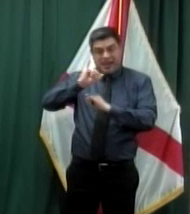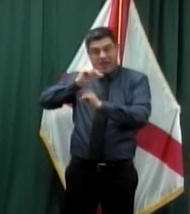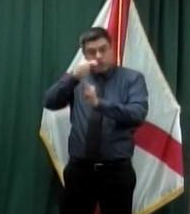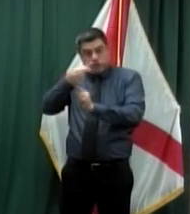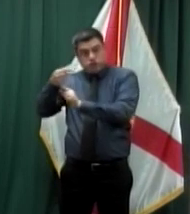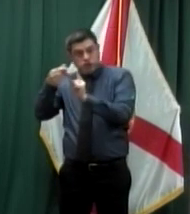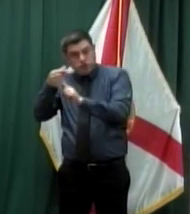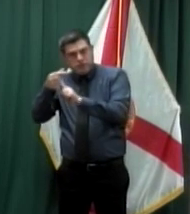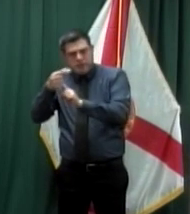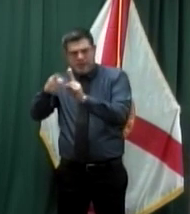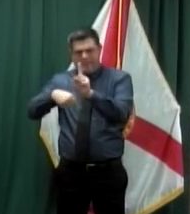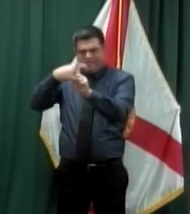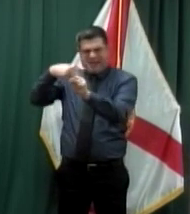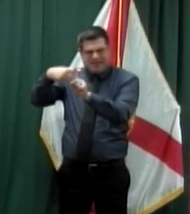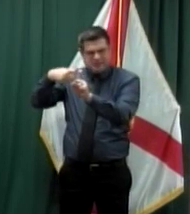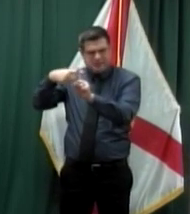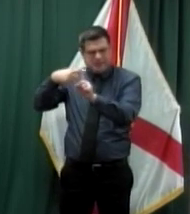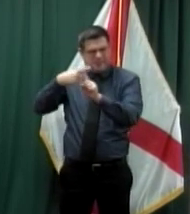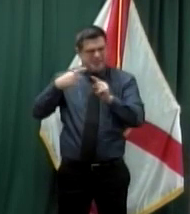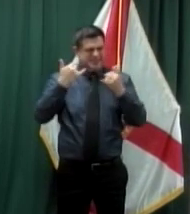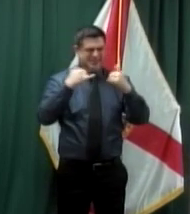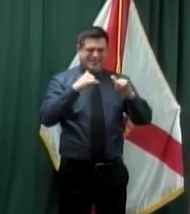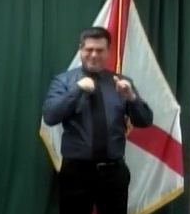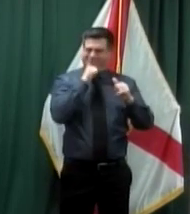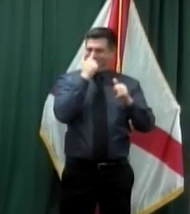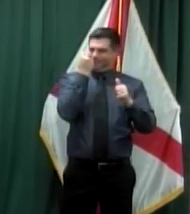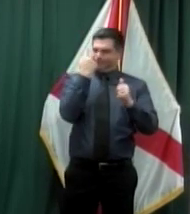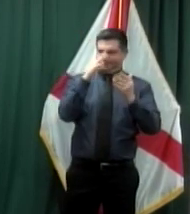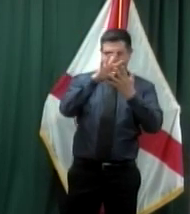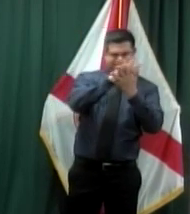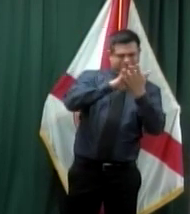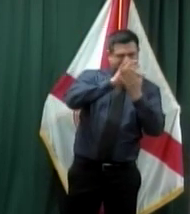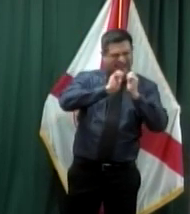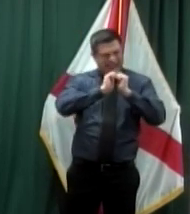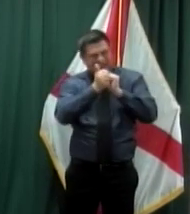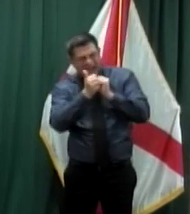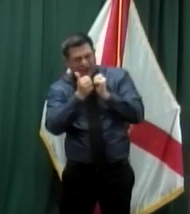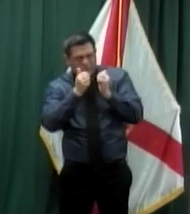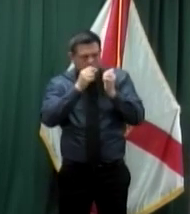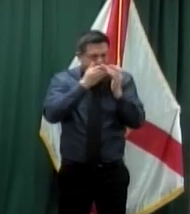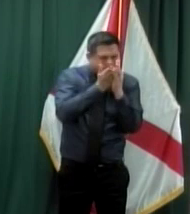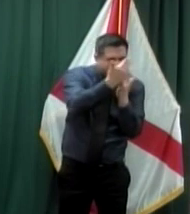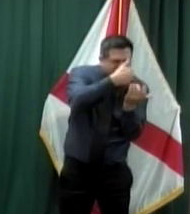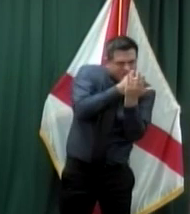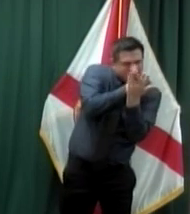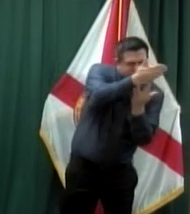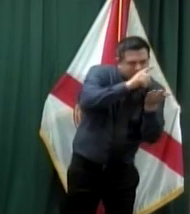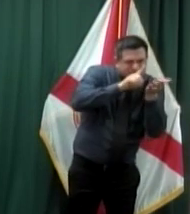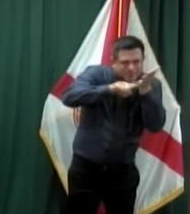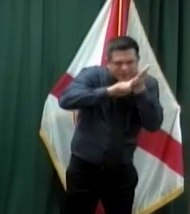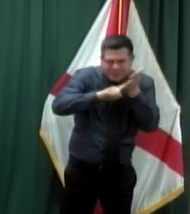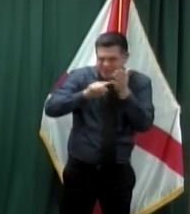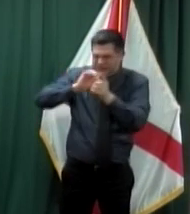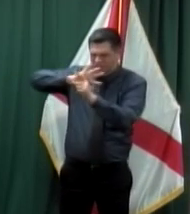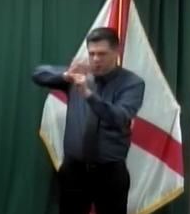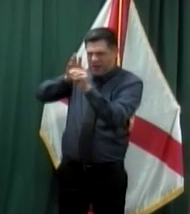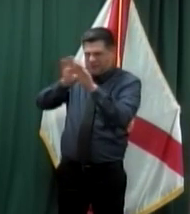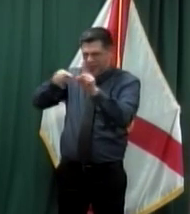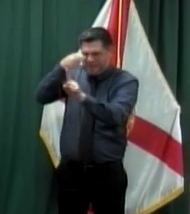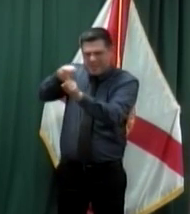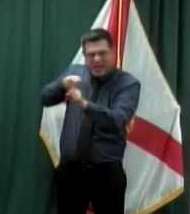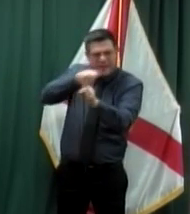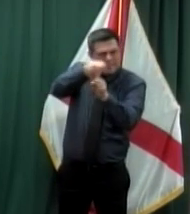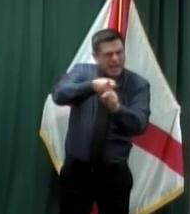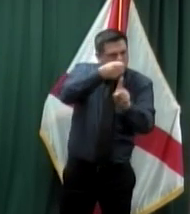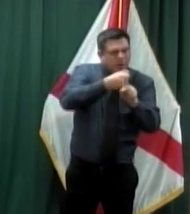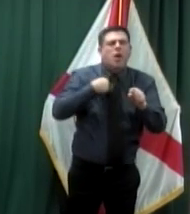about what impacts, long-term impacts, this virus is having on folks. What has happened as a result of that is that our state,